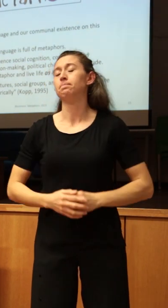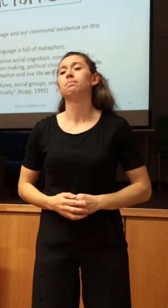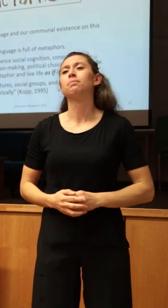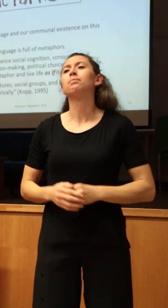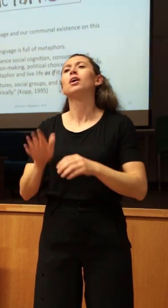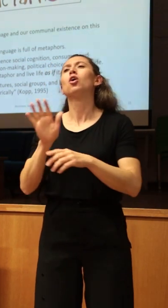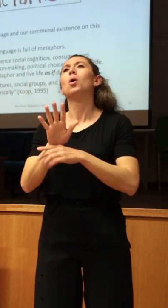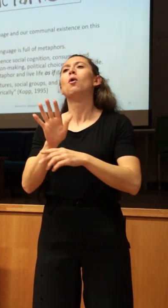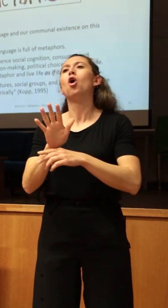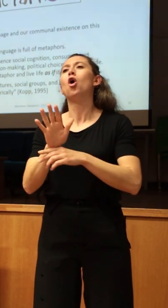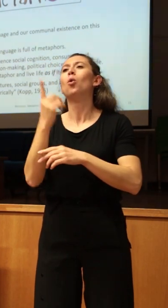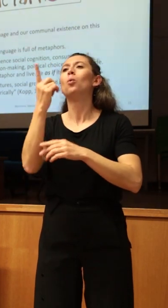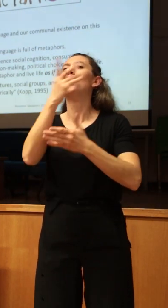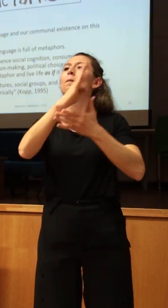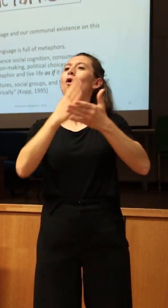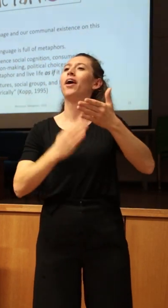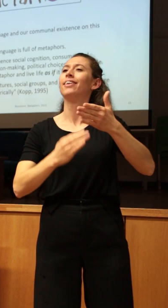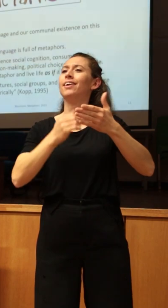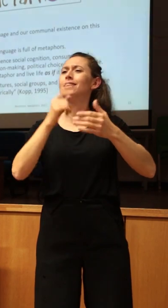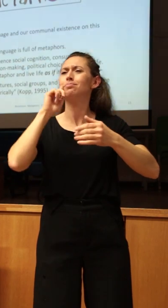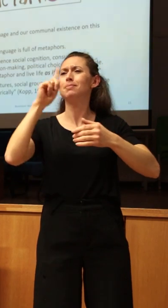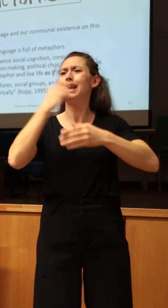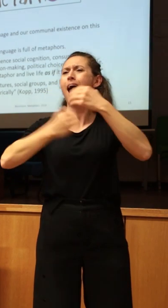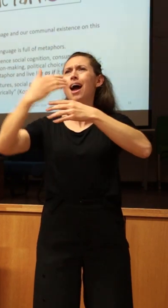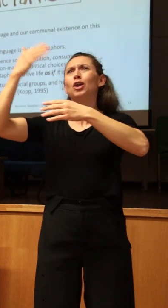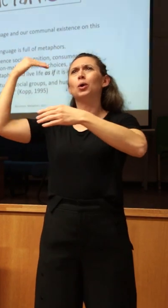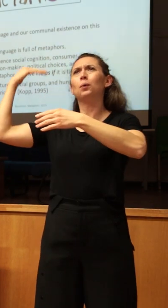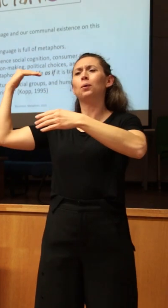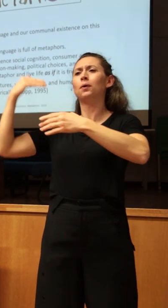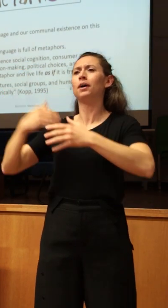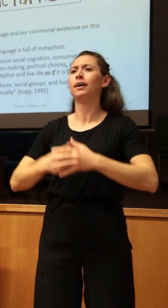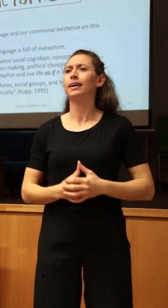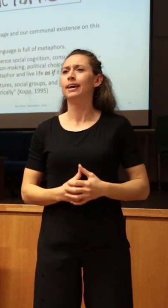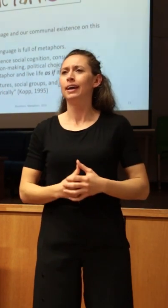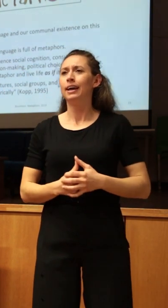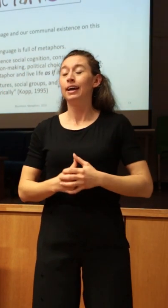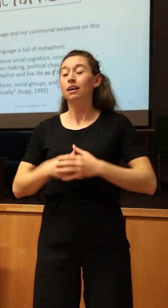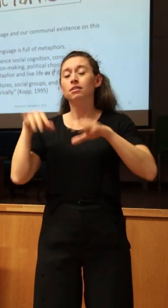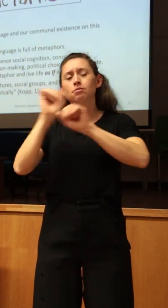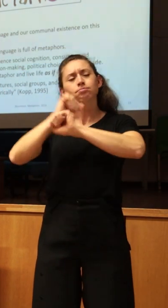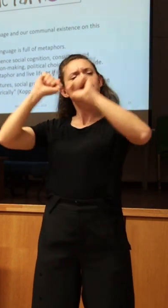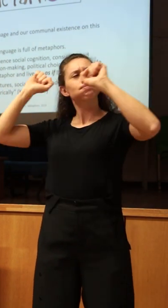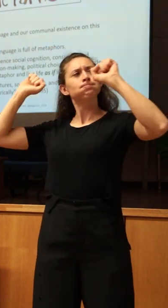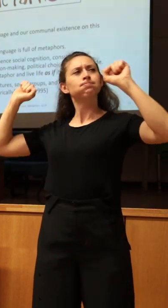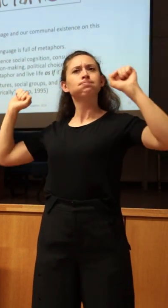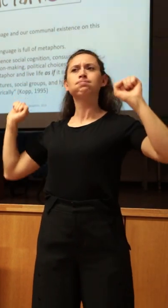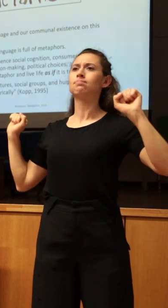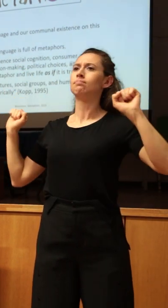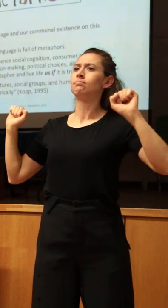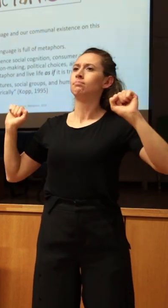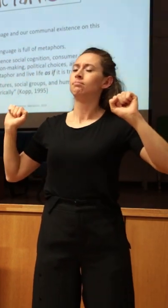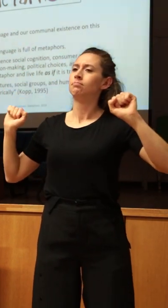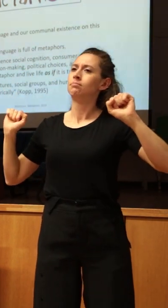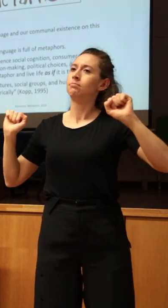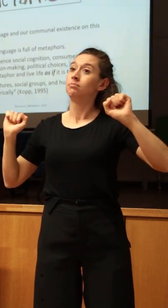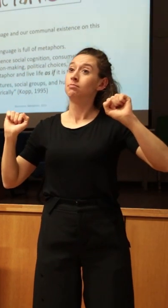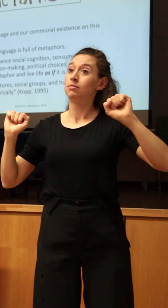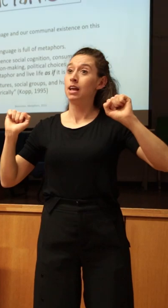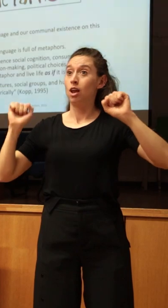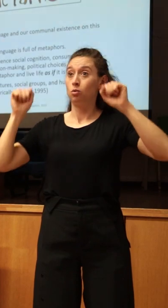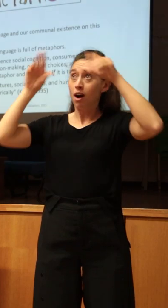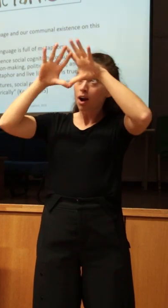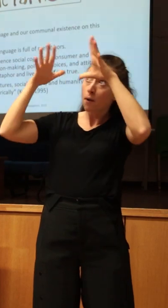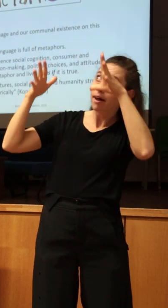Como un poeta de hace mil años woke up, se despertó in the cave, en la